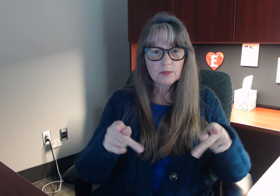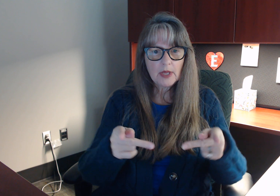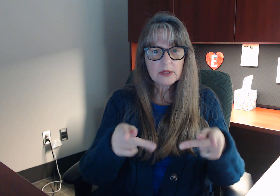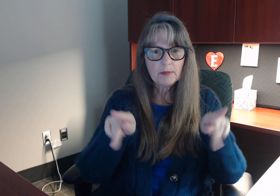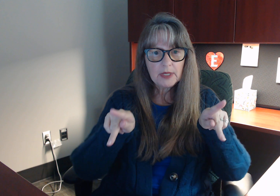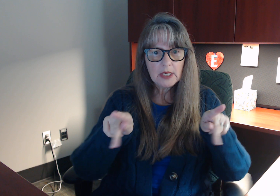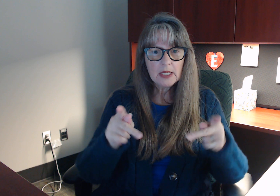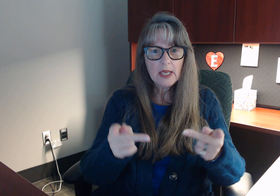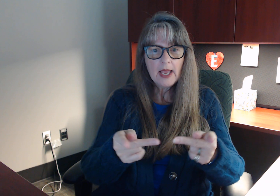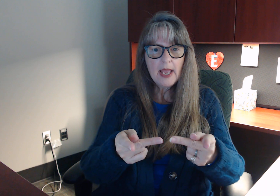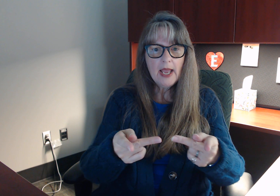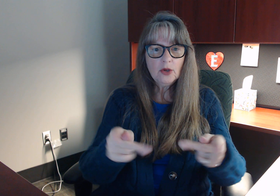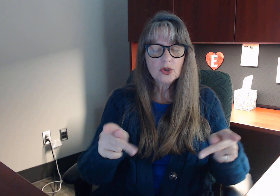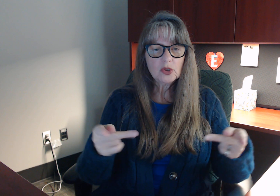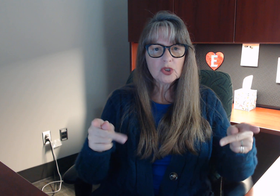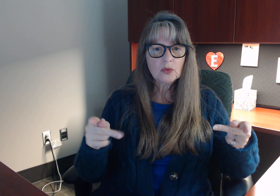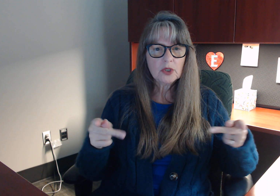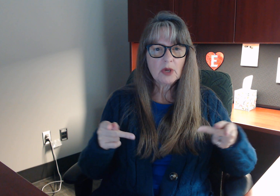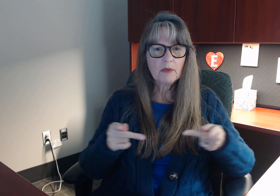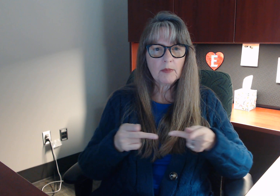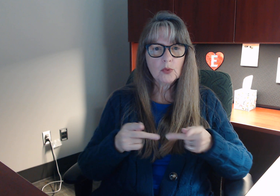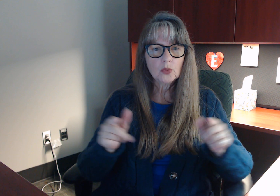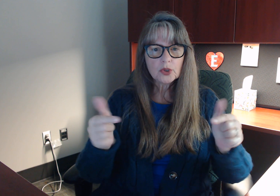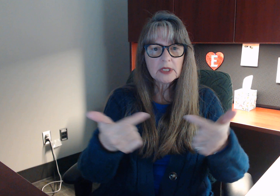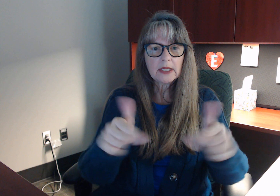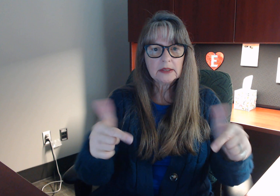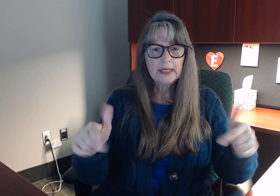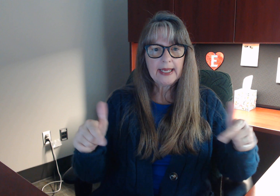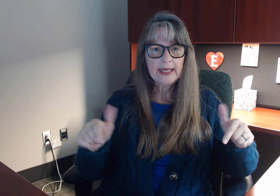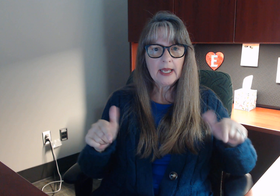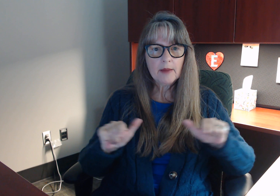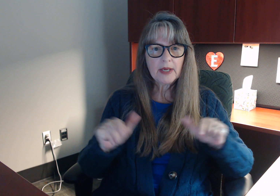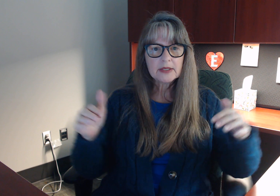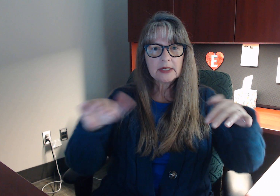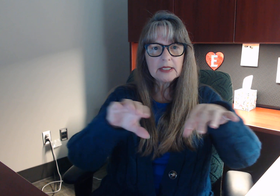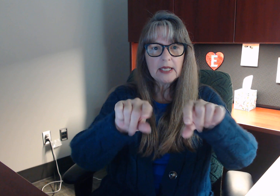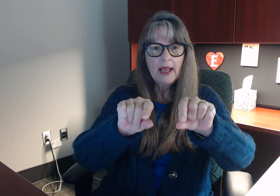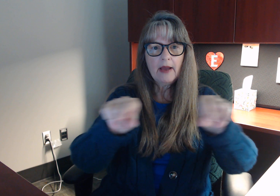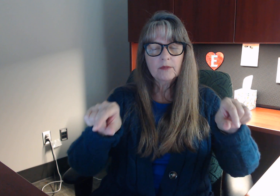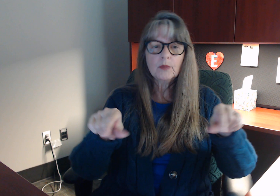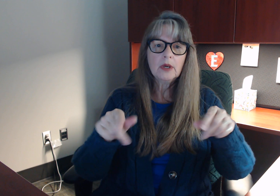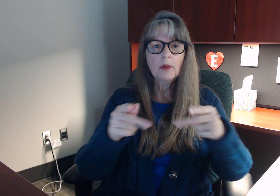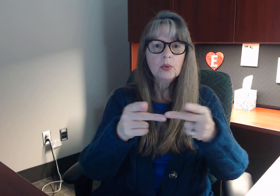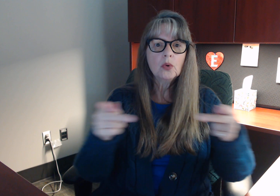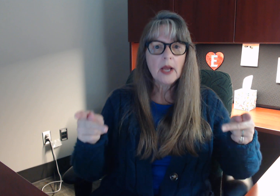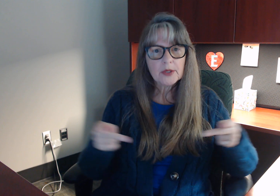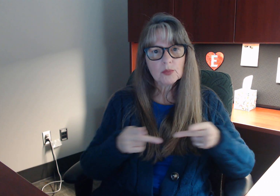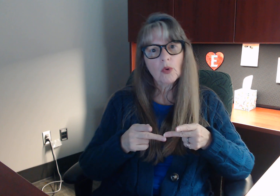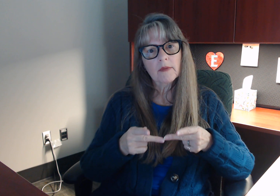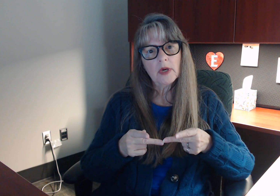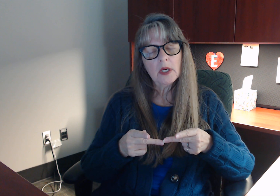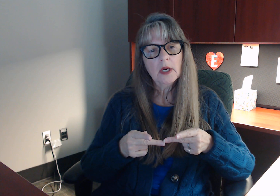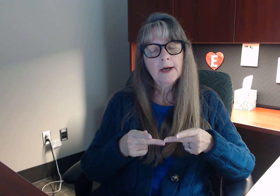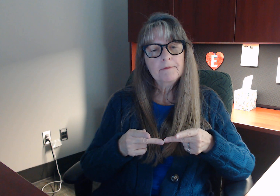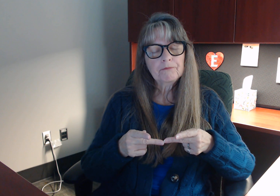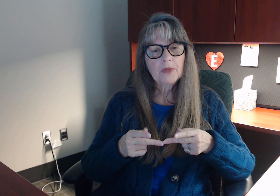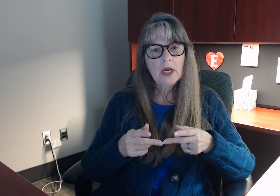as a P, and you just do it the shape of a pool, just like a lake, because it doesn't have, well, a pool has more of